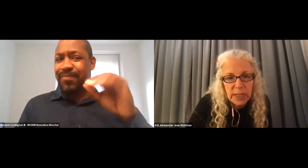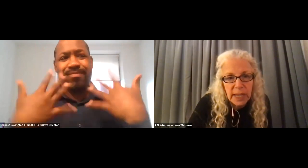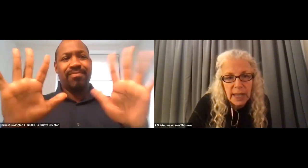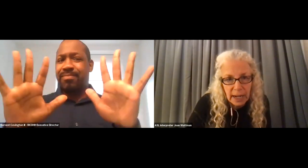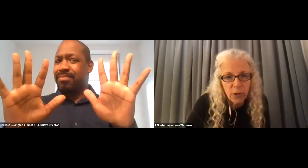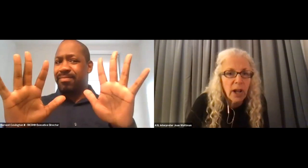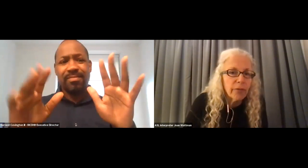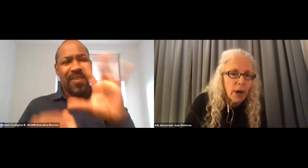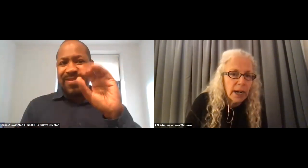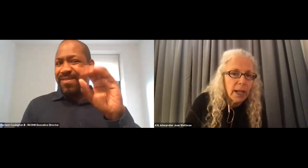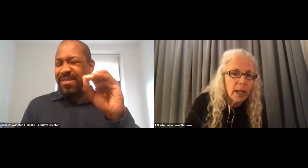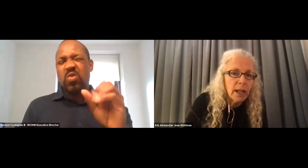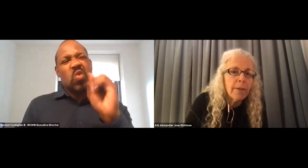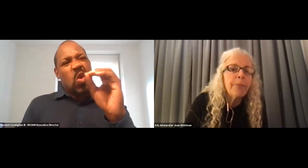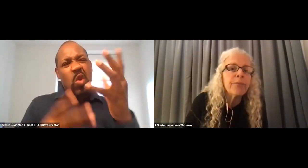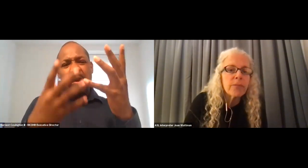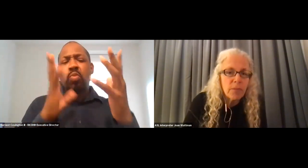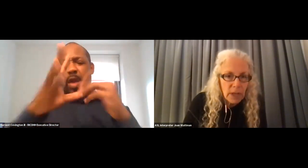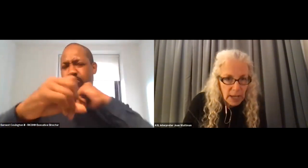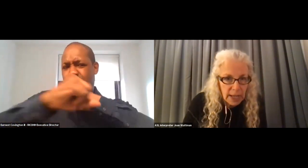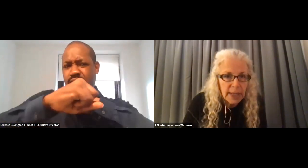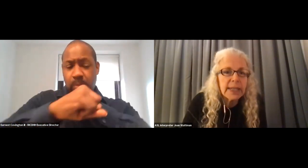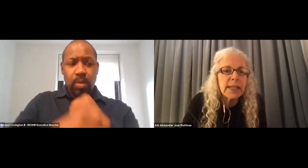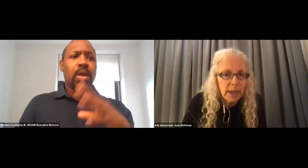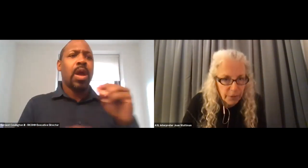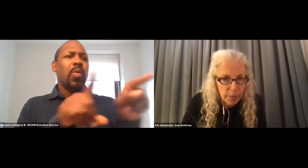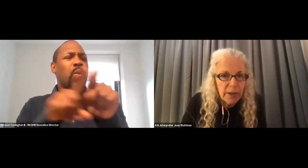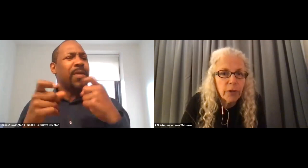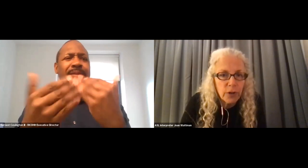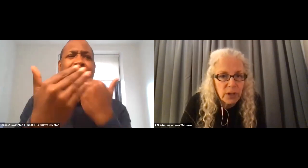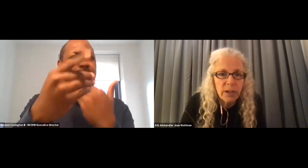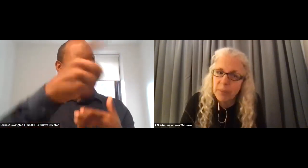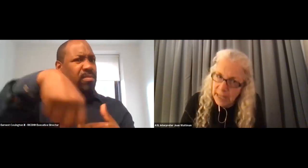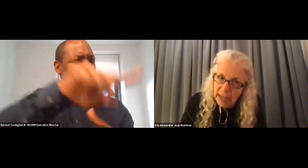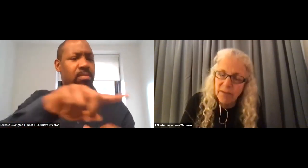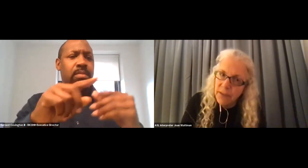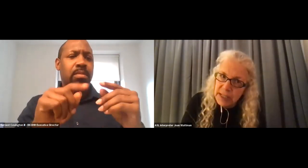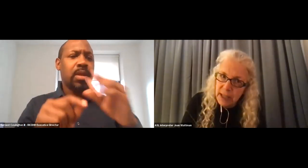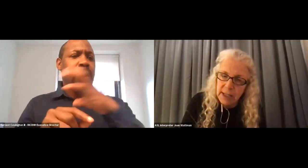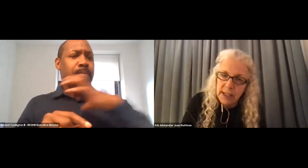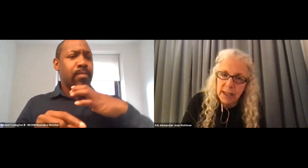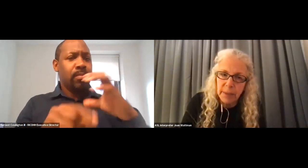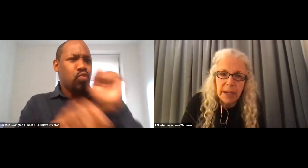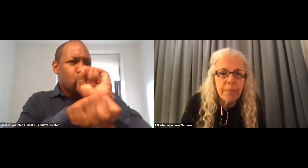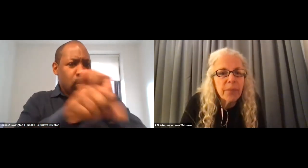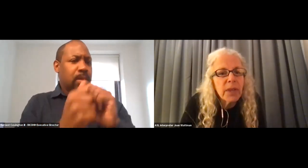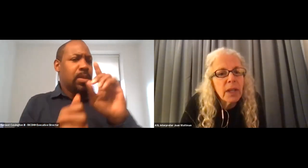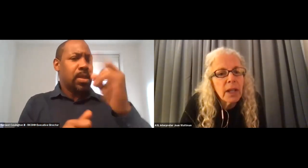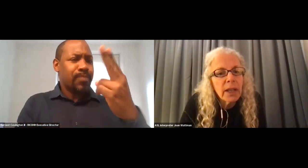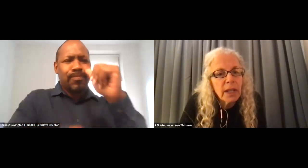send that out on Friday, and they can sign up for the May 1st. But again, 50 slots is the limit. The